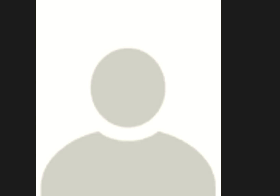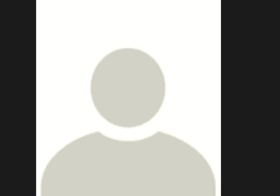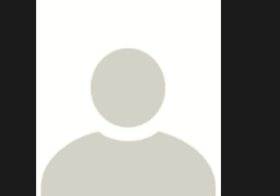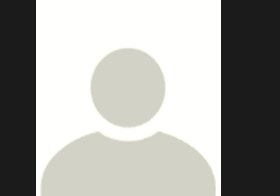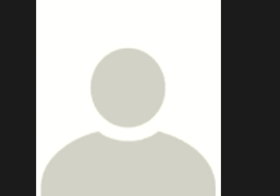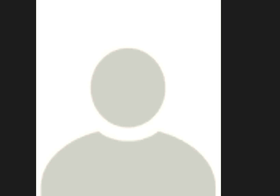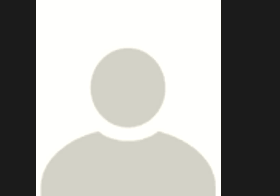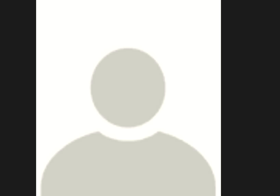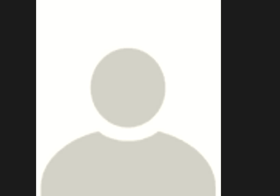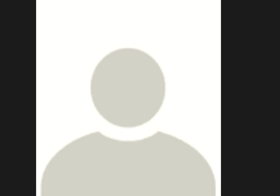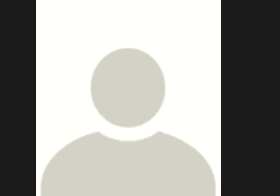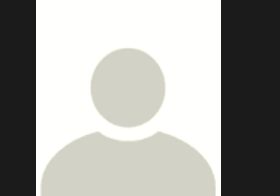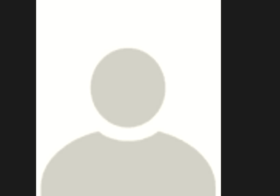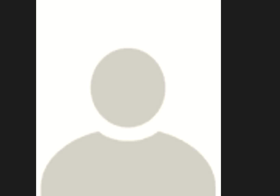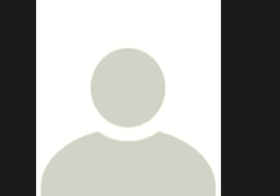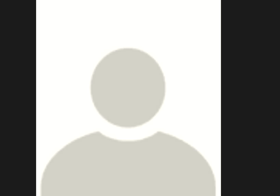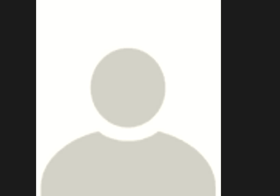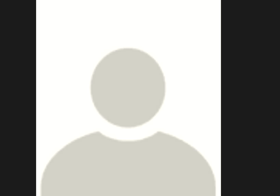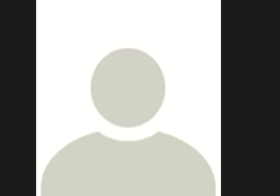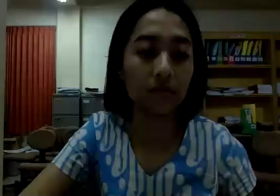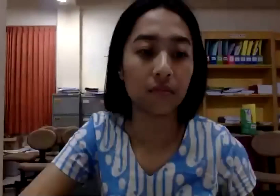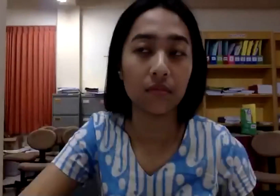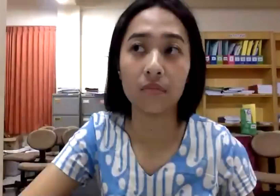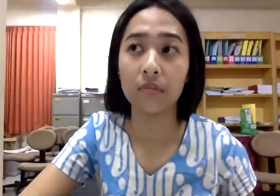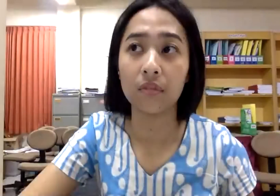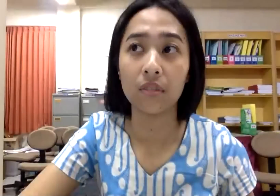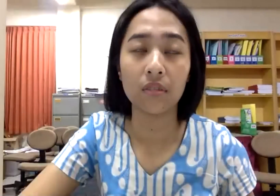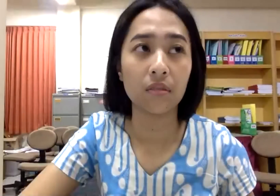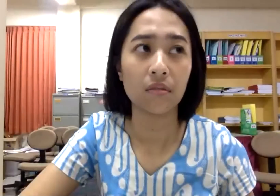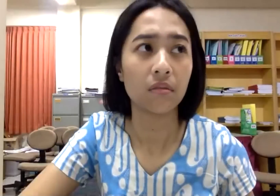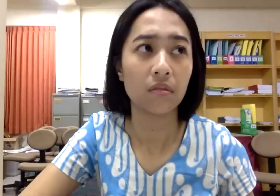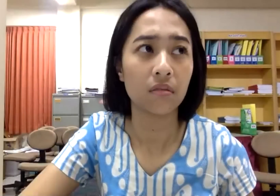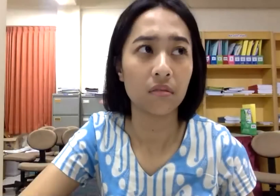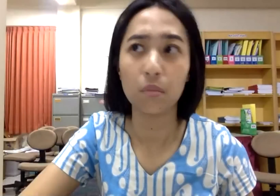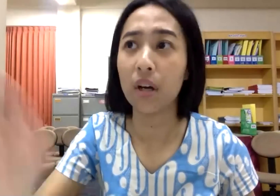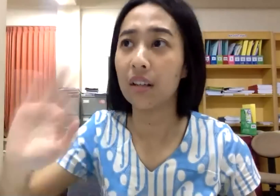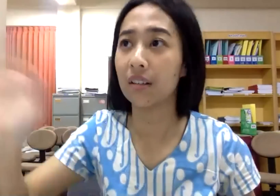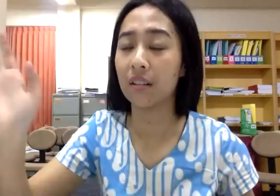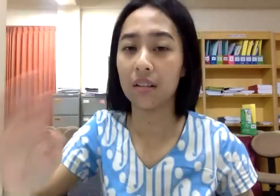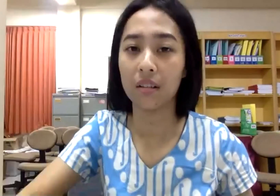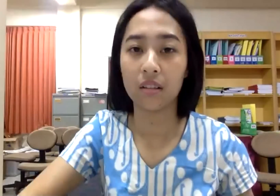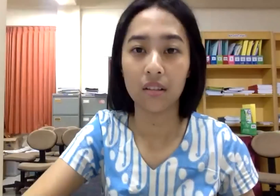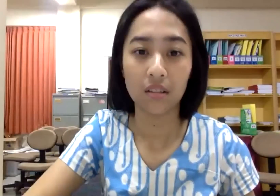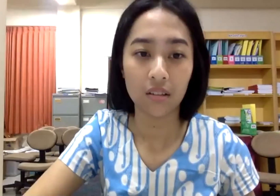What is everything in UK? In Sheffield, right?